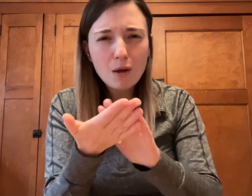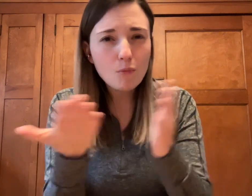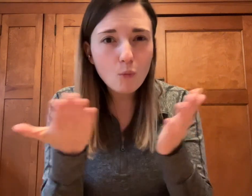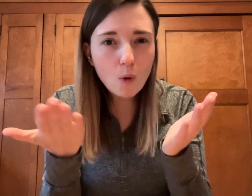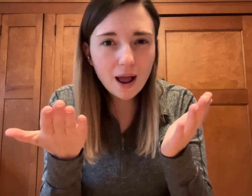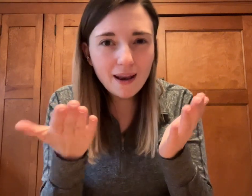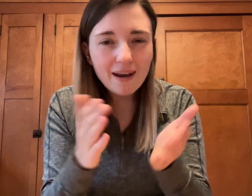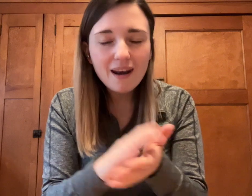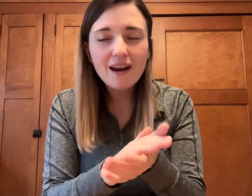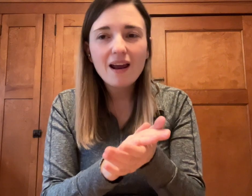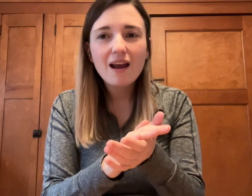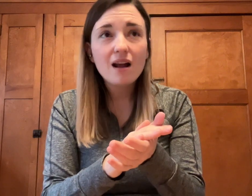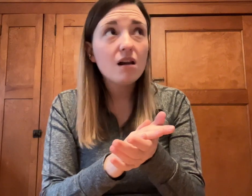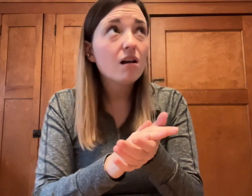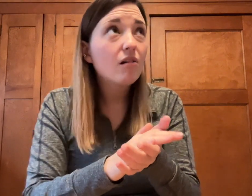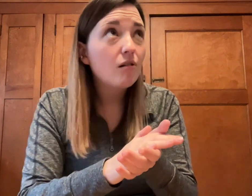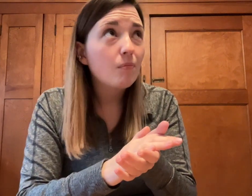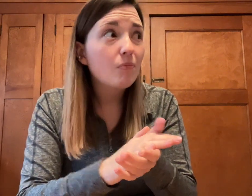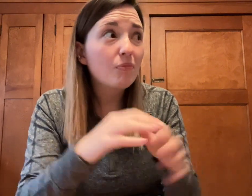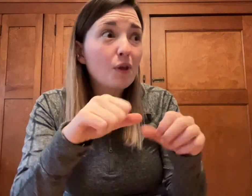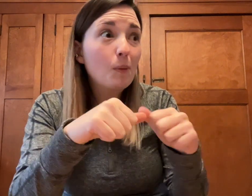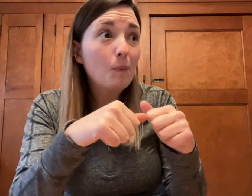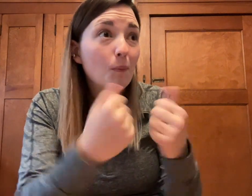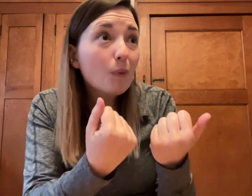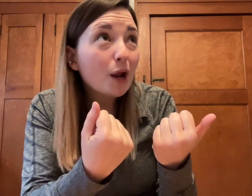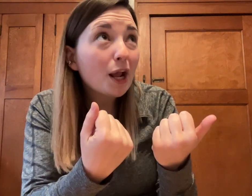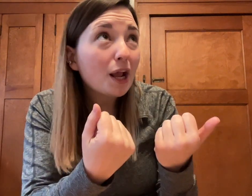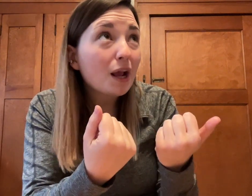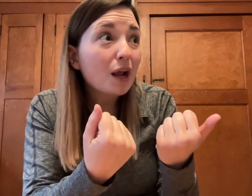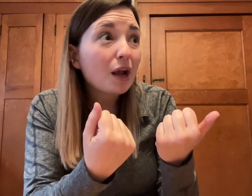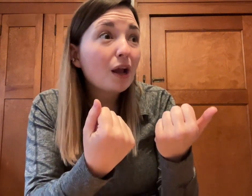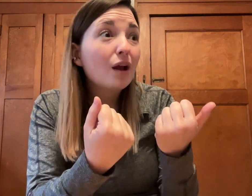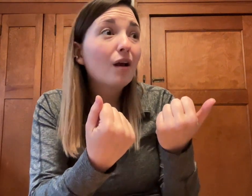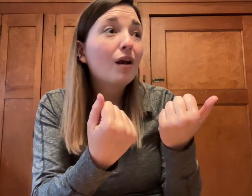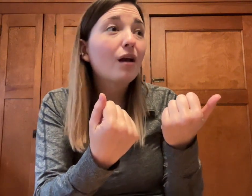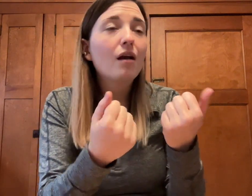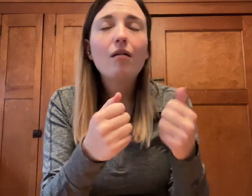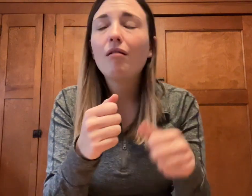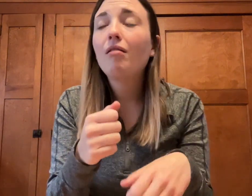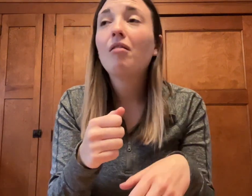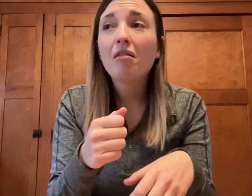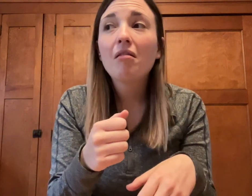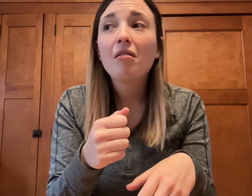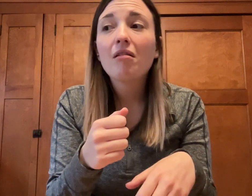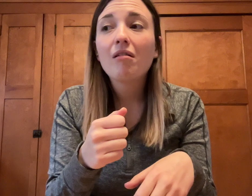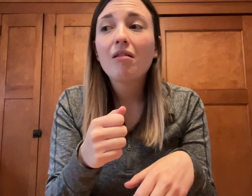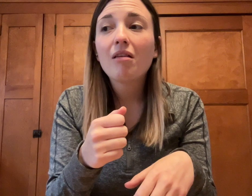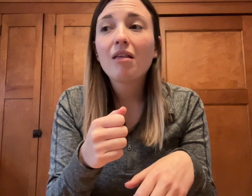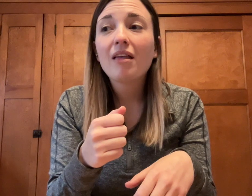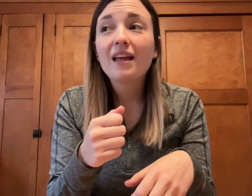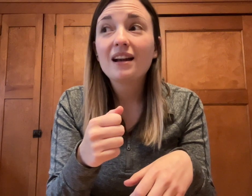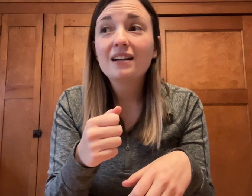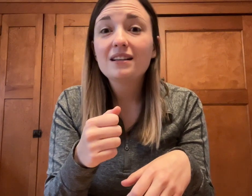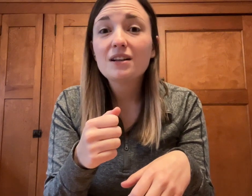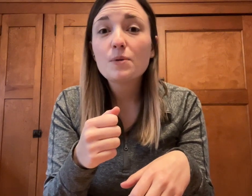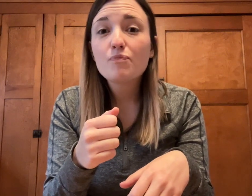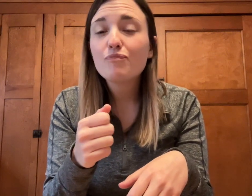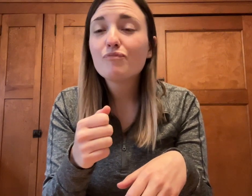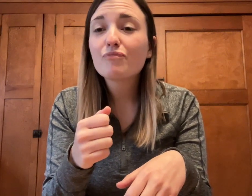Yeah, bend it. Yeah, guys and girls, we could take a bone and we could tie it into a knot and it wouldn't break. Whoa! We could tie it in a knot and it